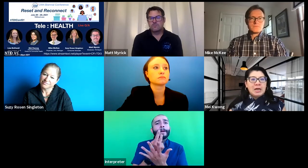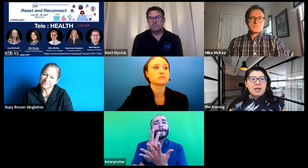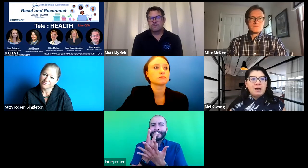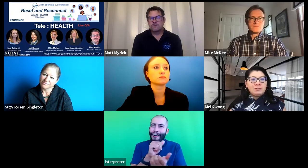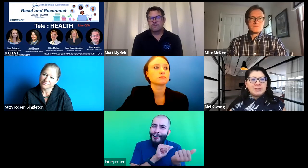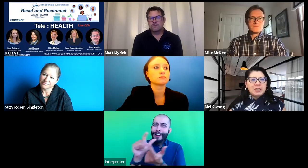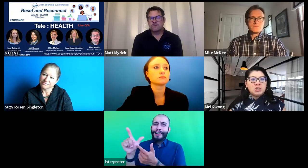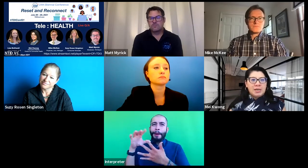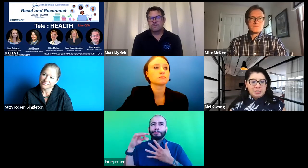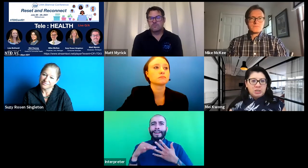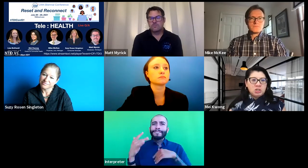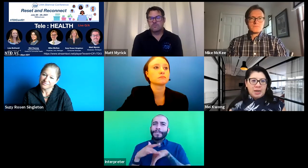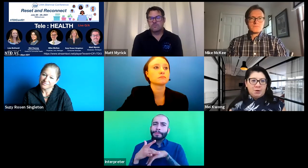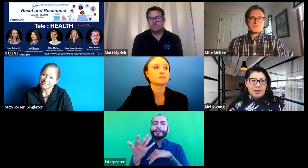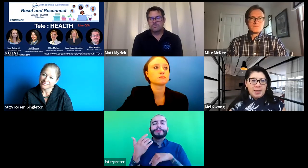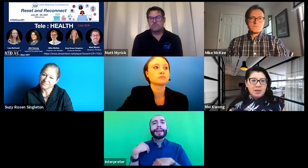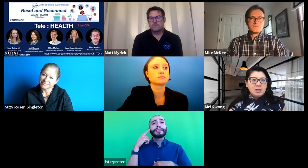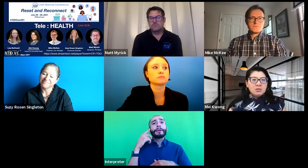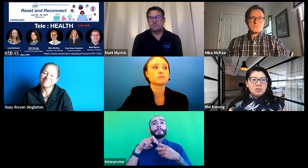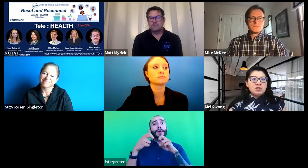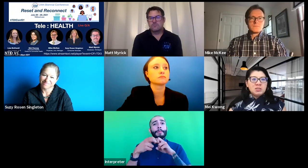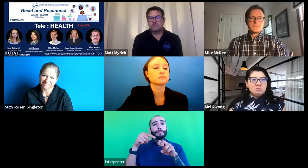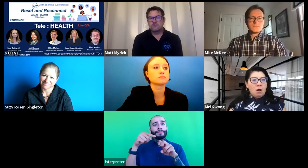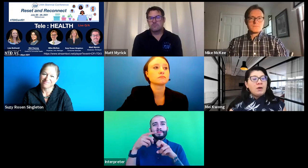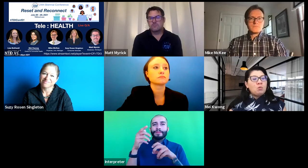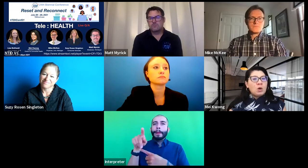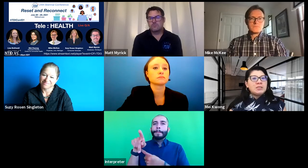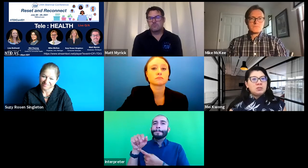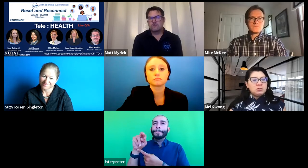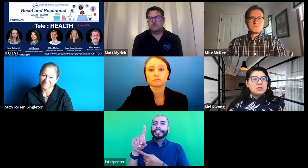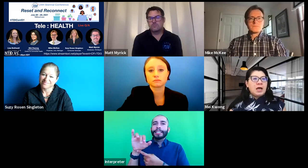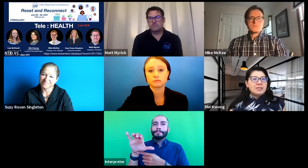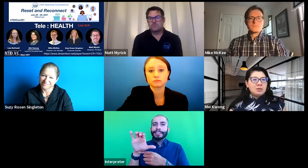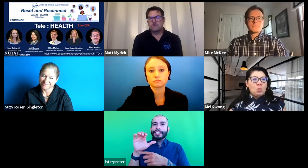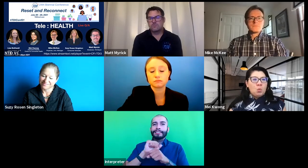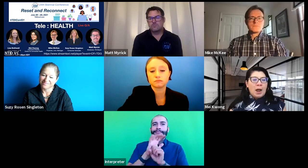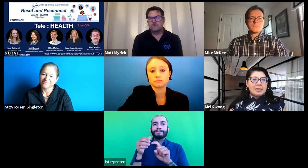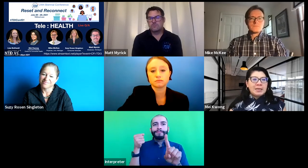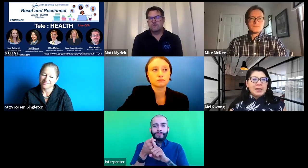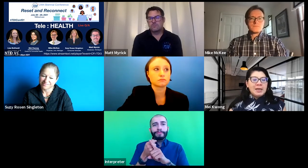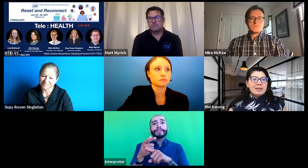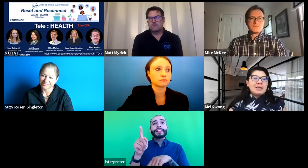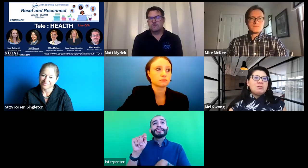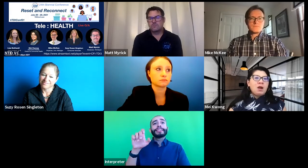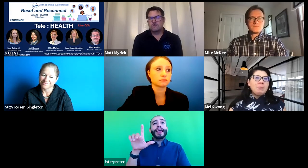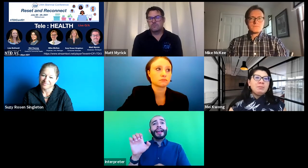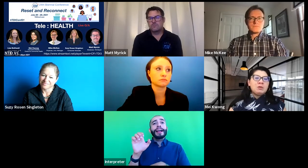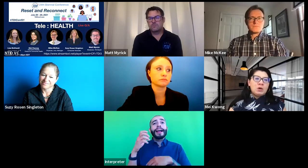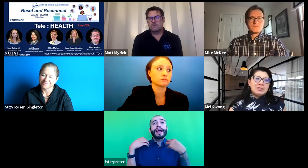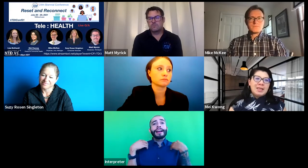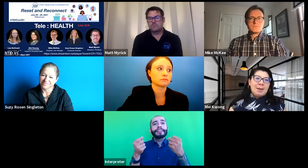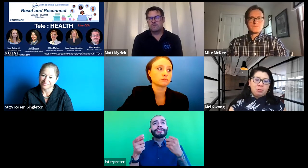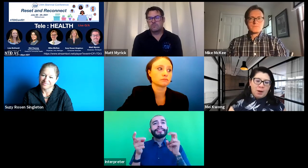that telehealth was such a niche area, so small, it wasn't utilized so widely that there